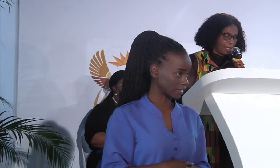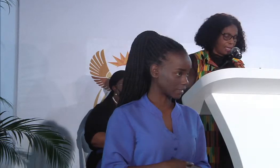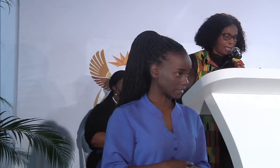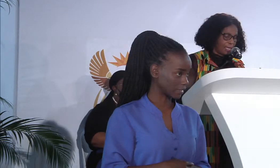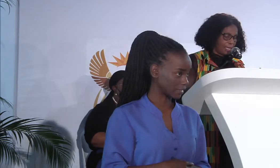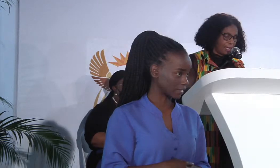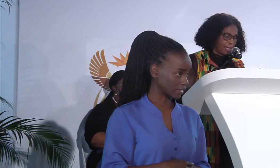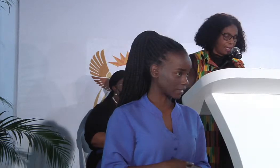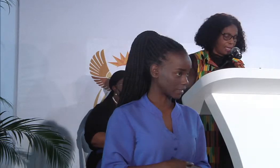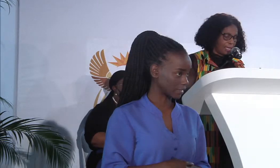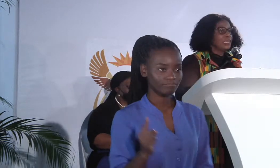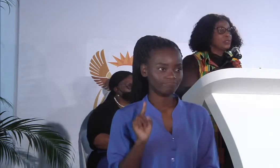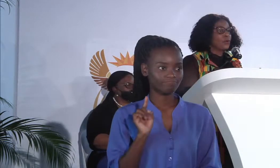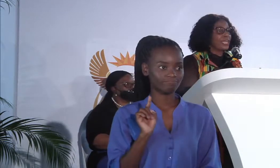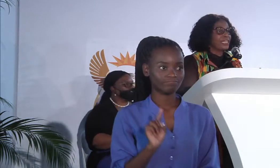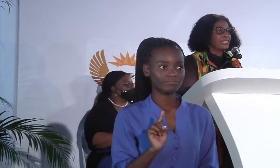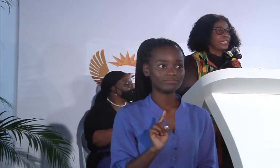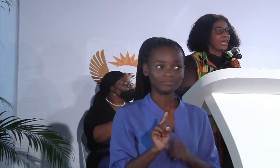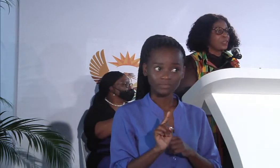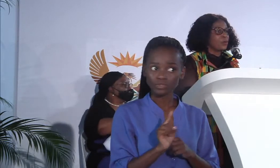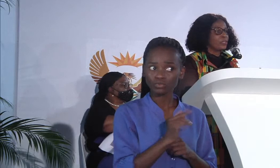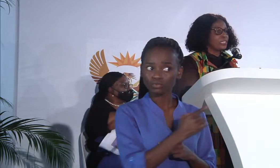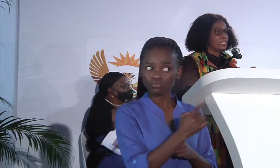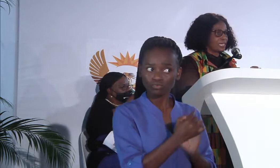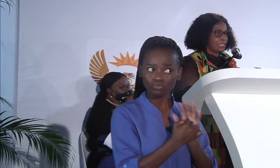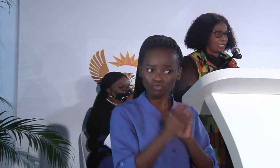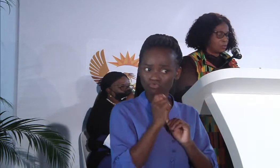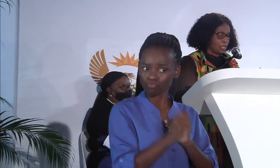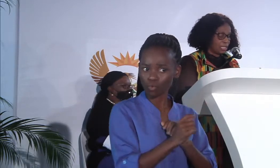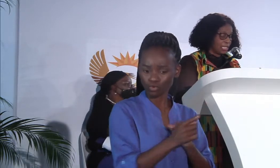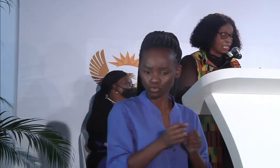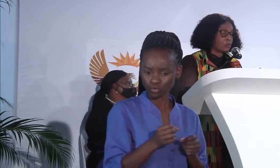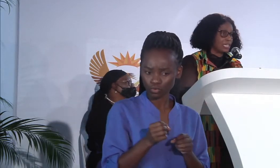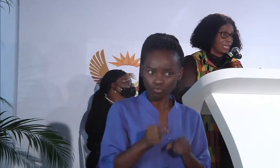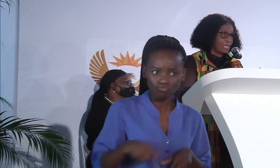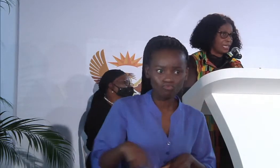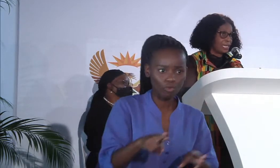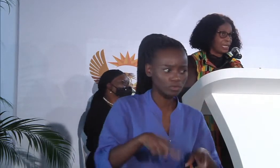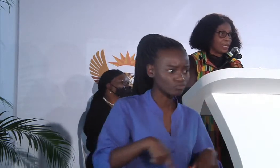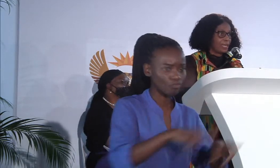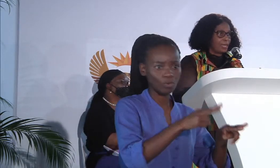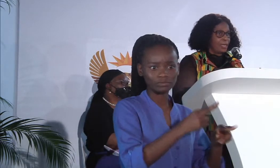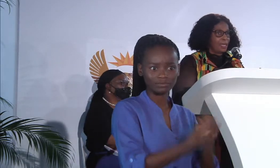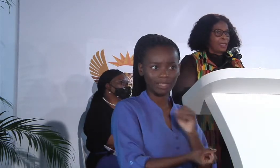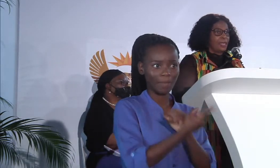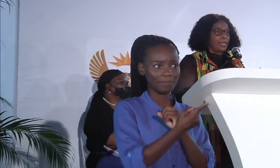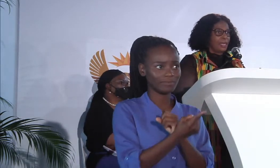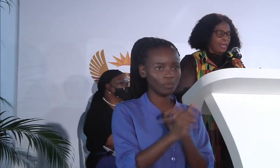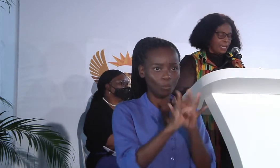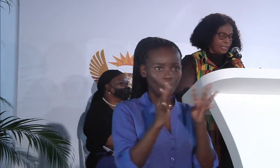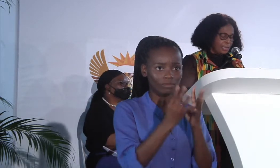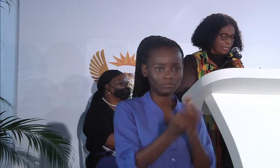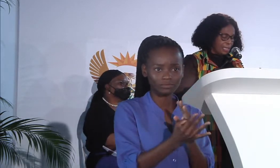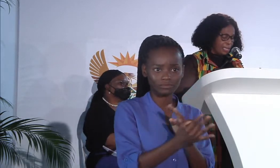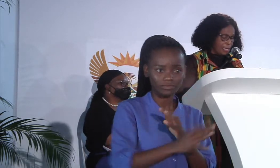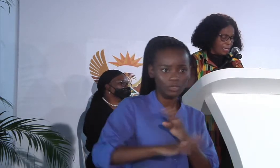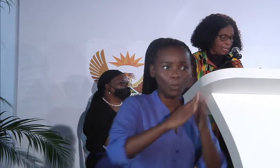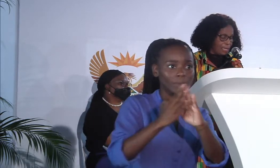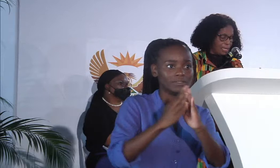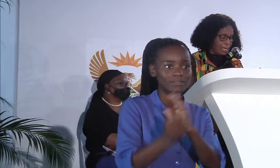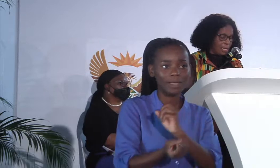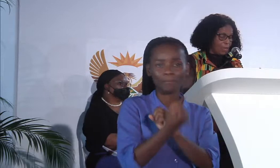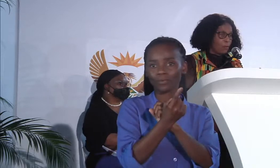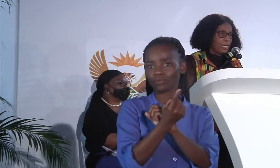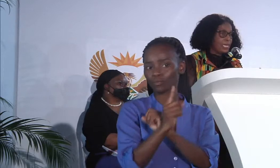exactly into eyenzekayo on the street, to the streets out there. And